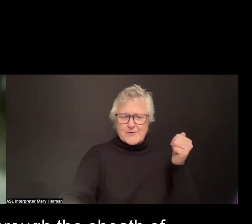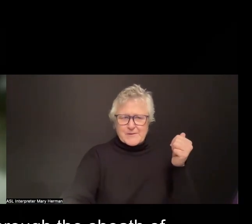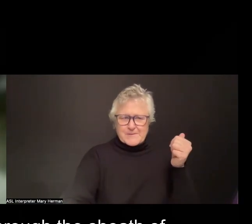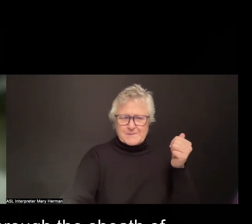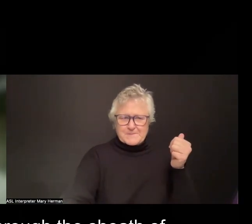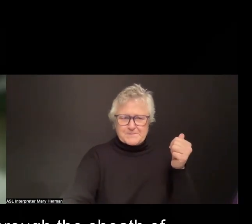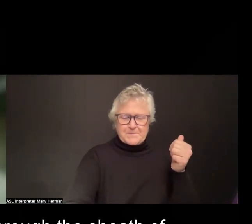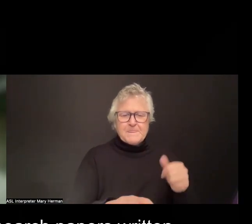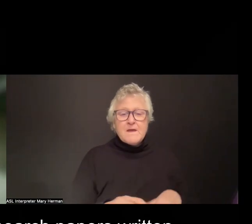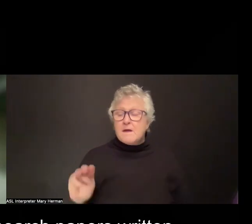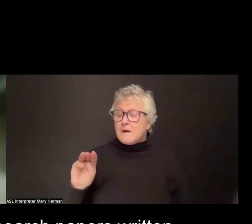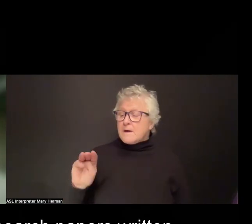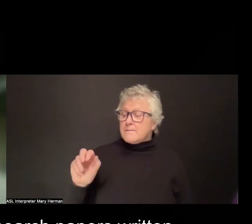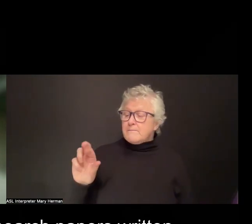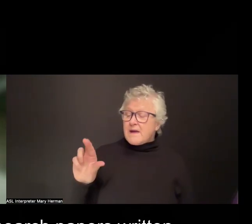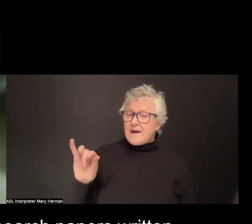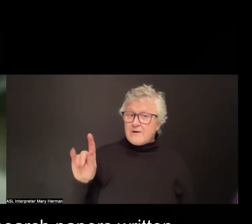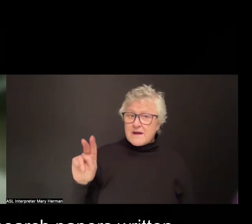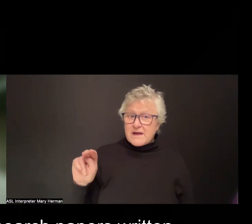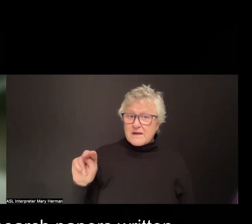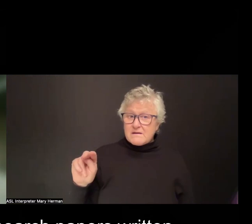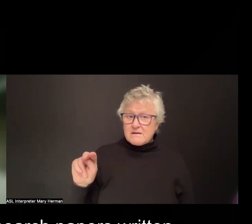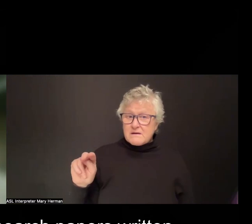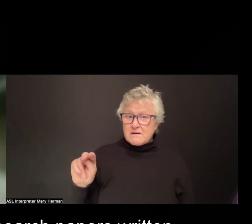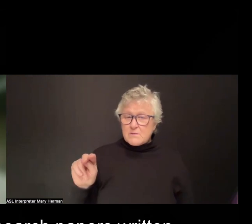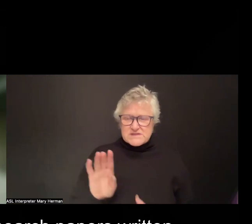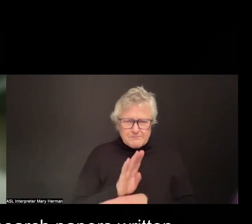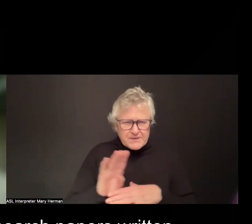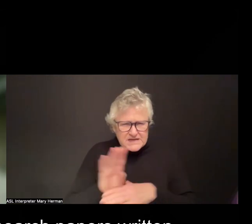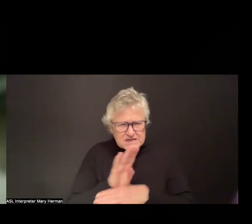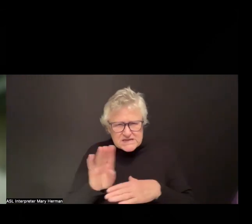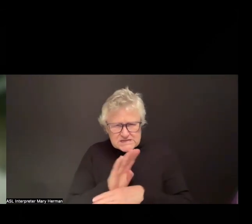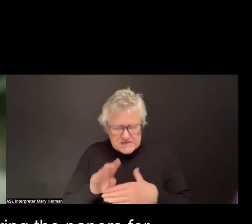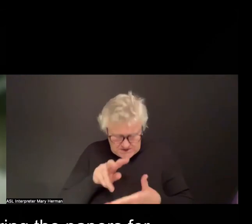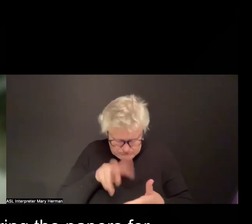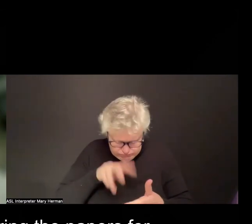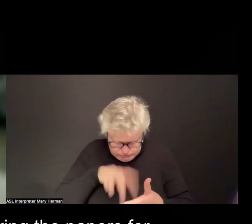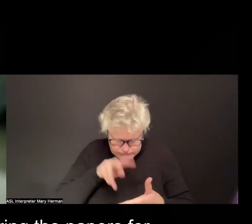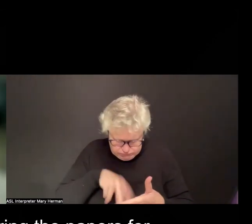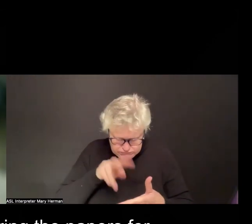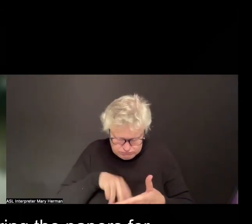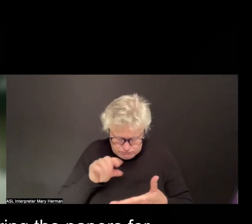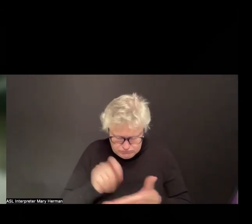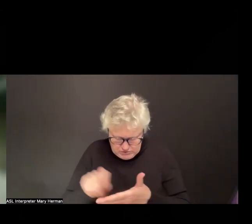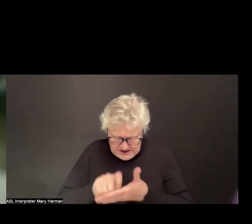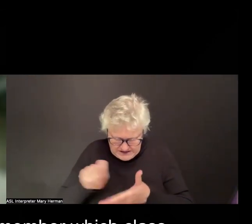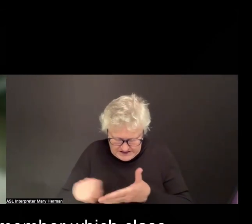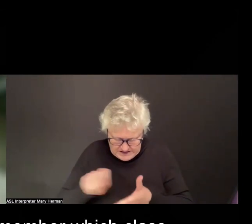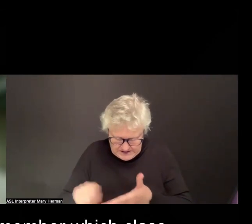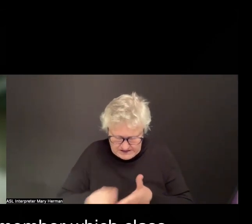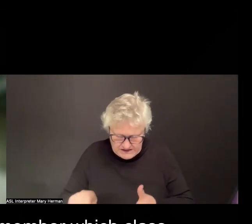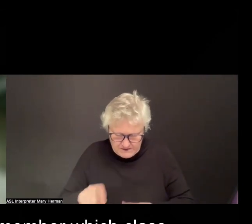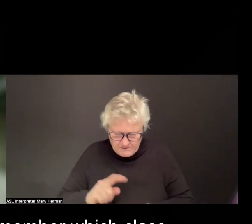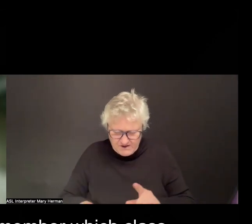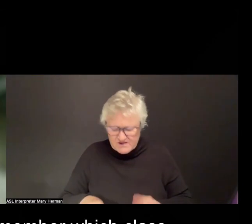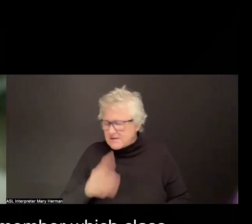resting atop a scattered mess of student research papers written in interchangeable sweet looping script. She'd been ignoring the papers for weeks. She didn't